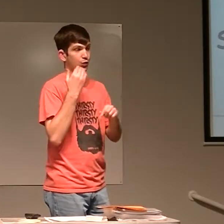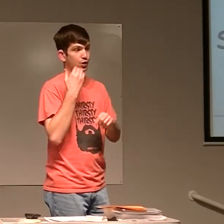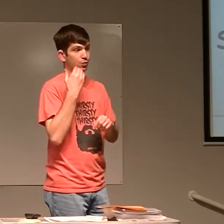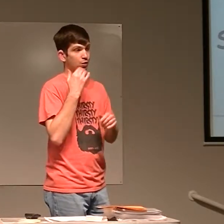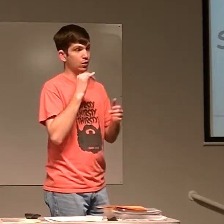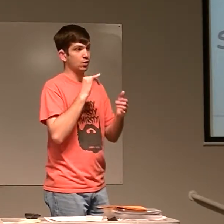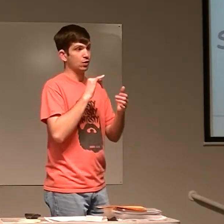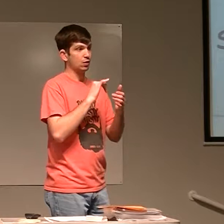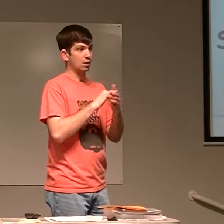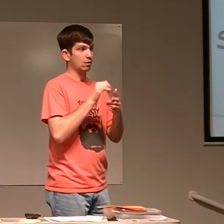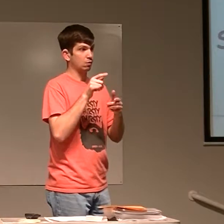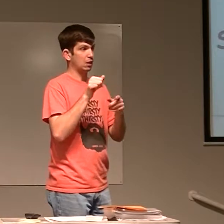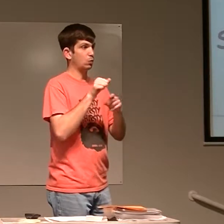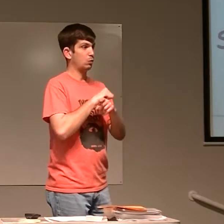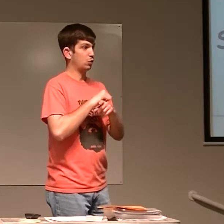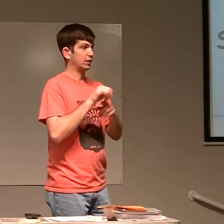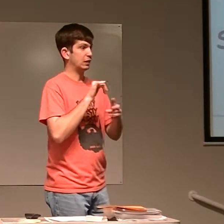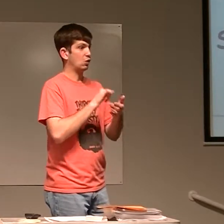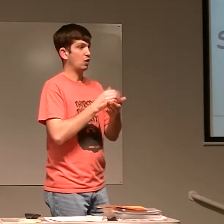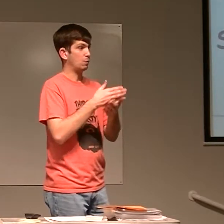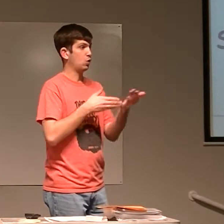know that we'll be practicing on that part.